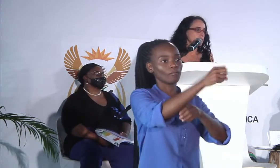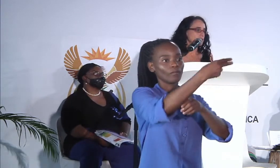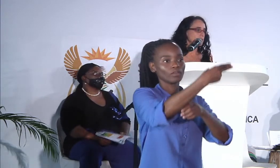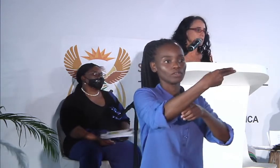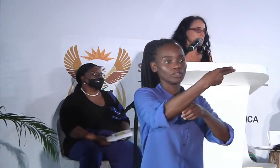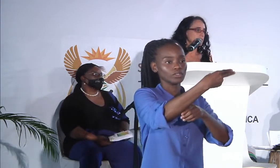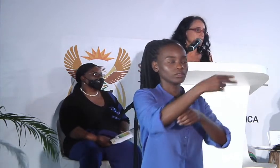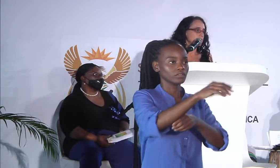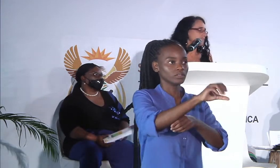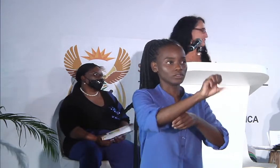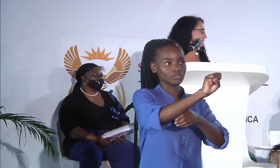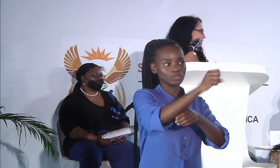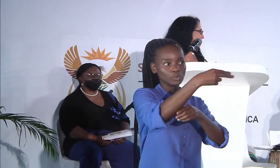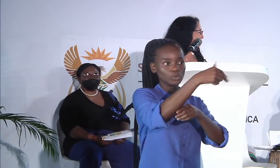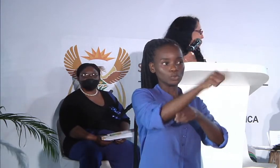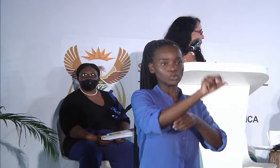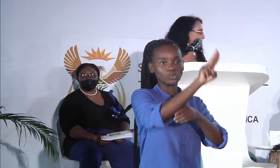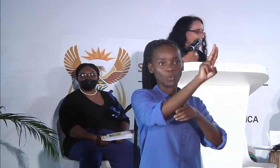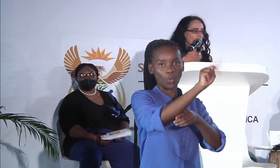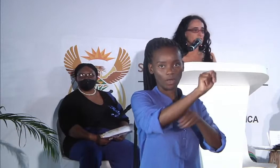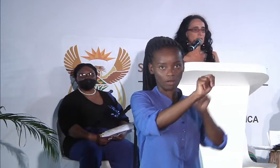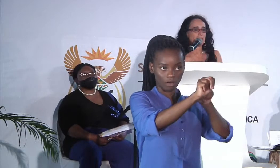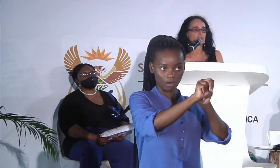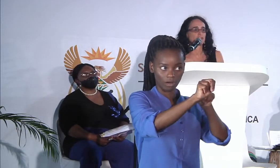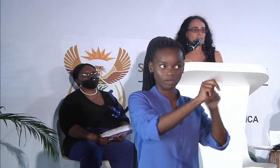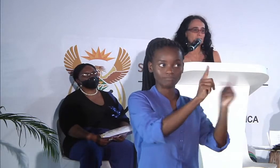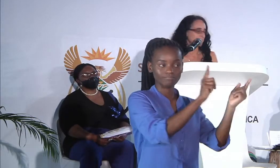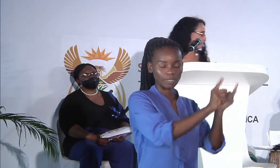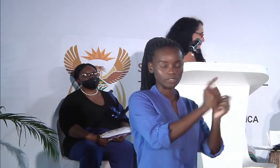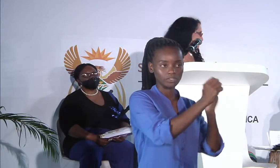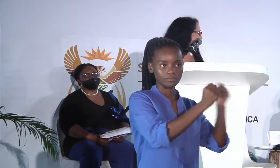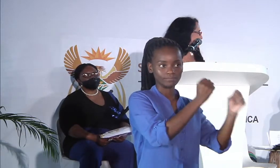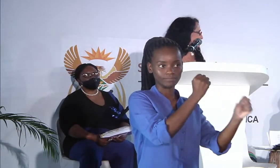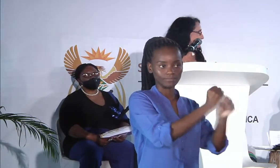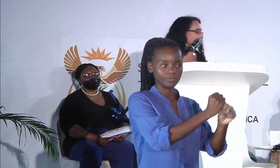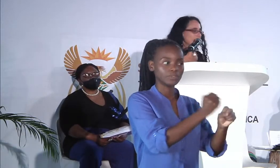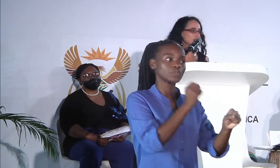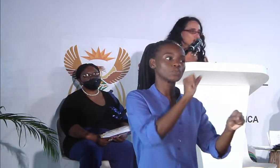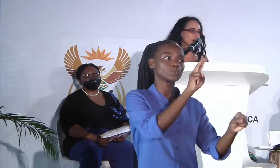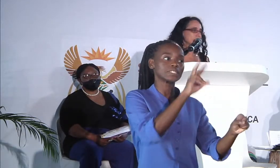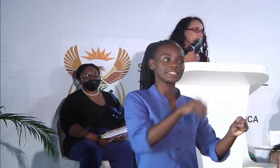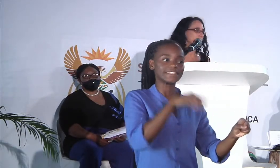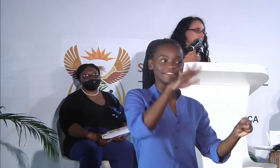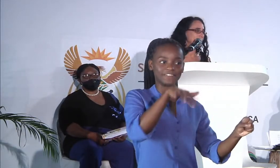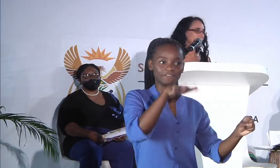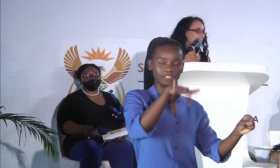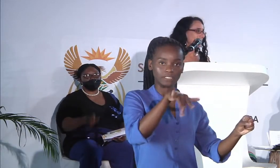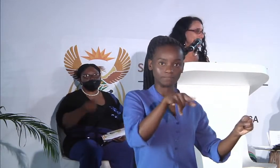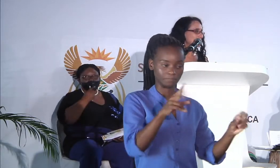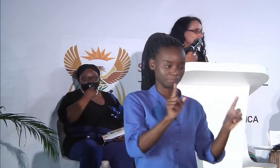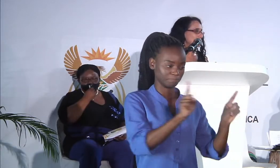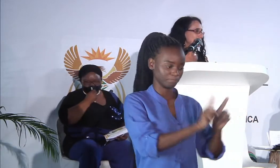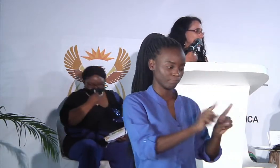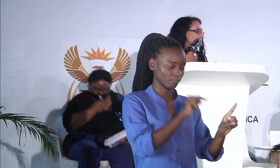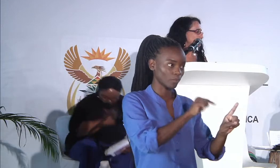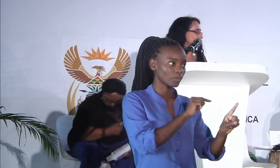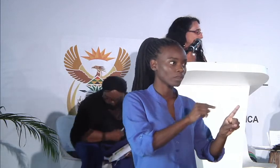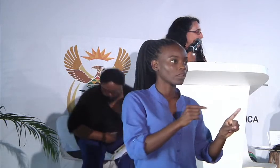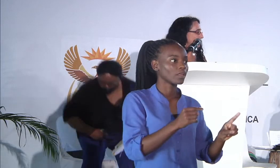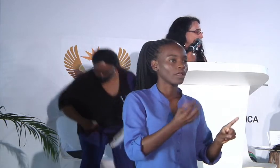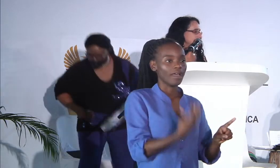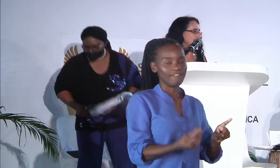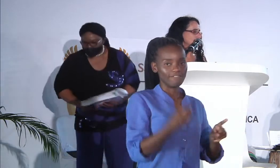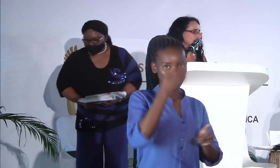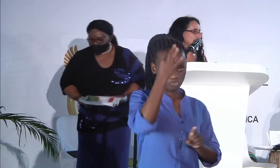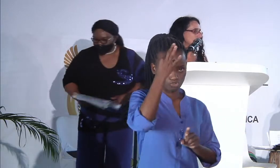in 2015, and we had a dream. We had a dream, and that dream was to make